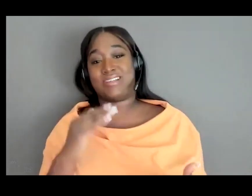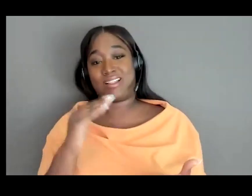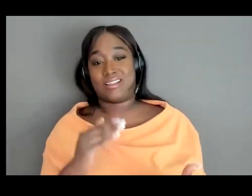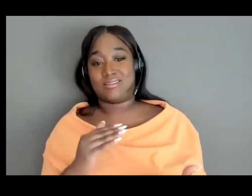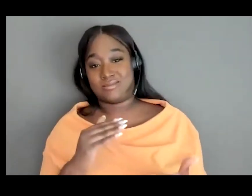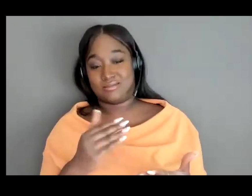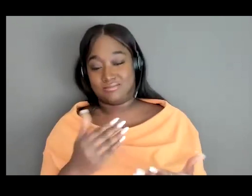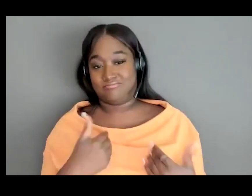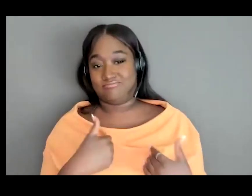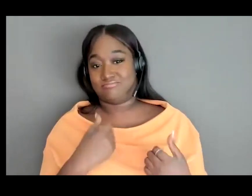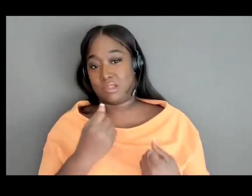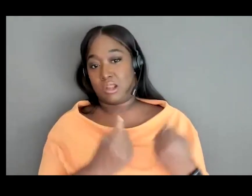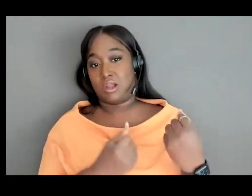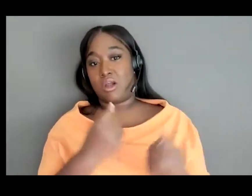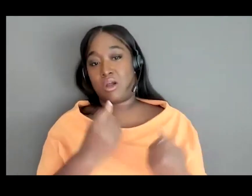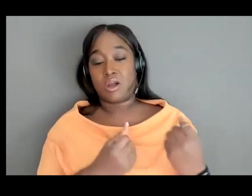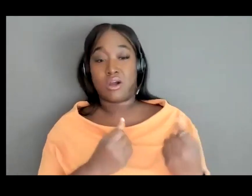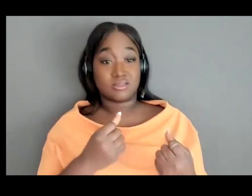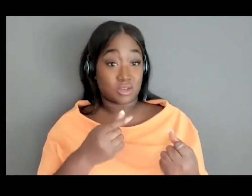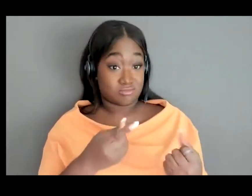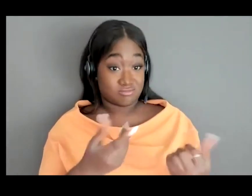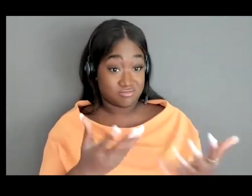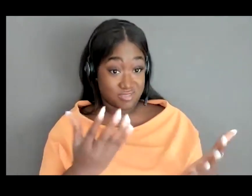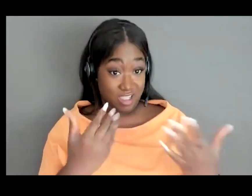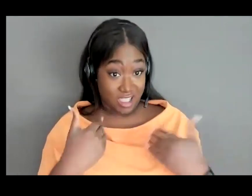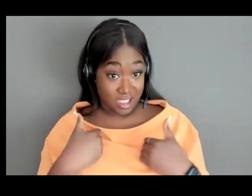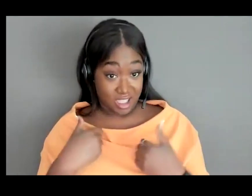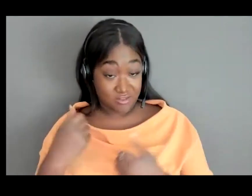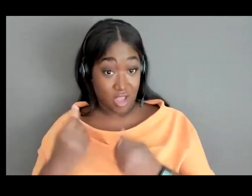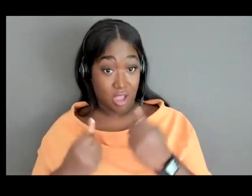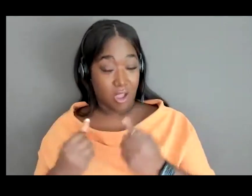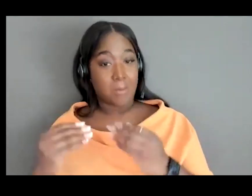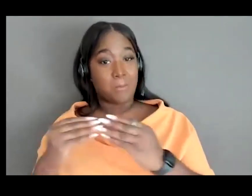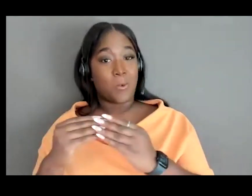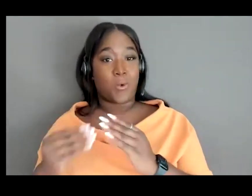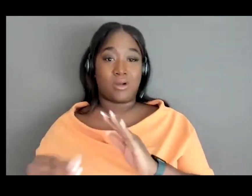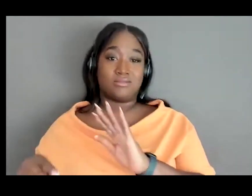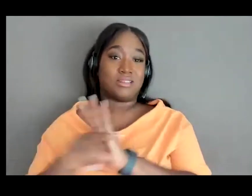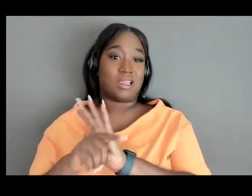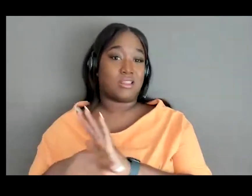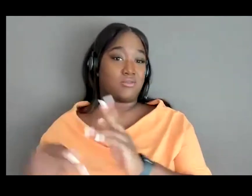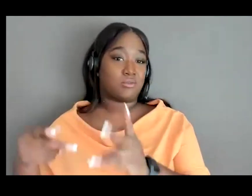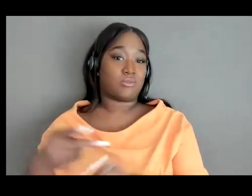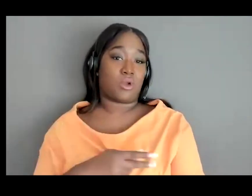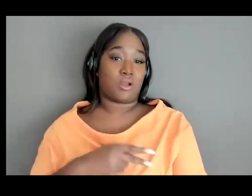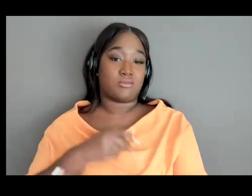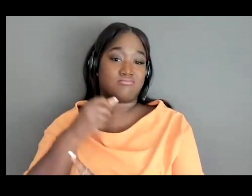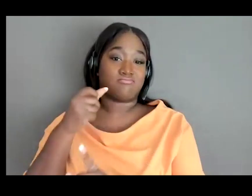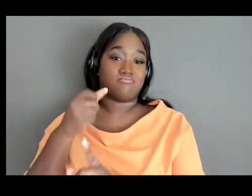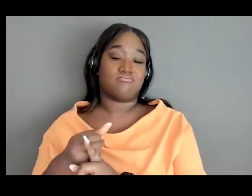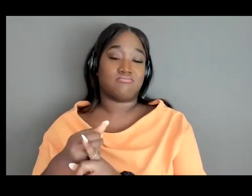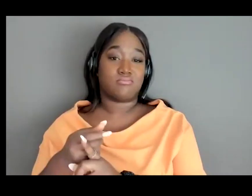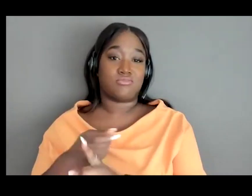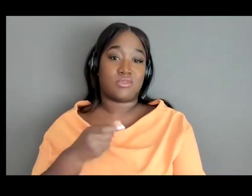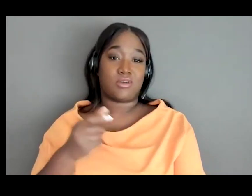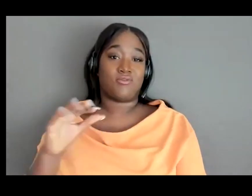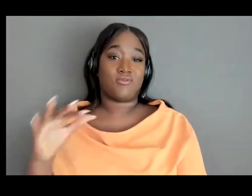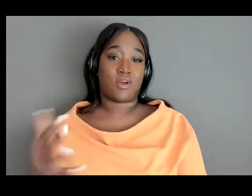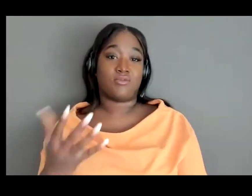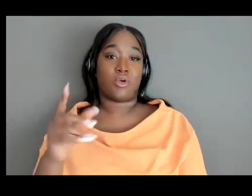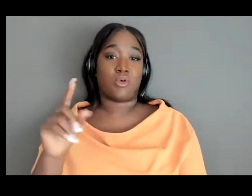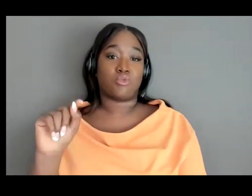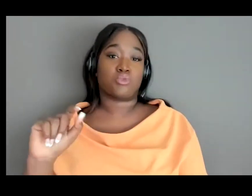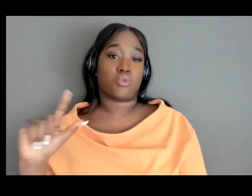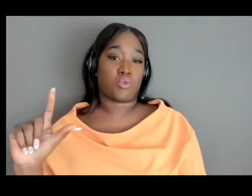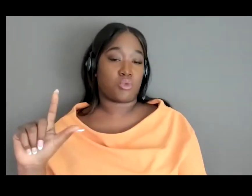cars, they are also, the lower-income people who do own cars are more negatively affected by the